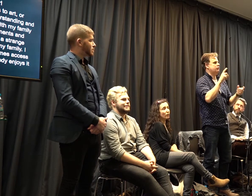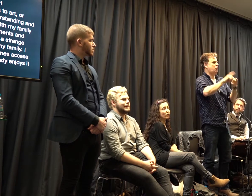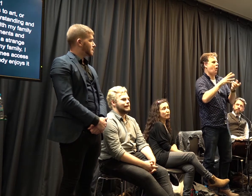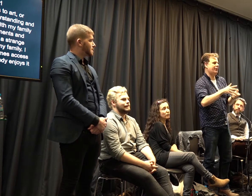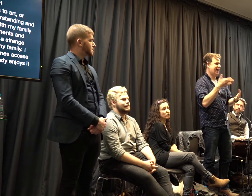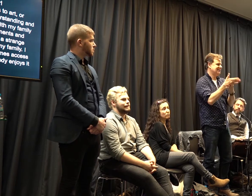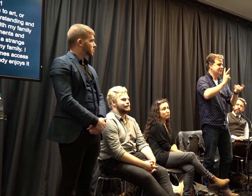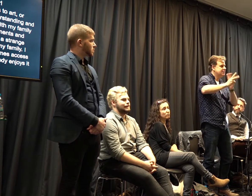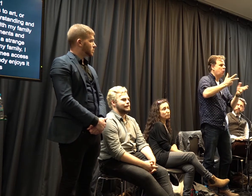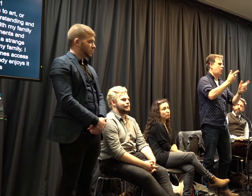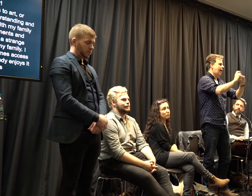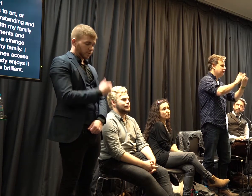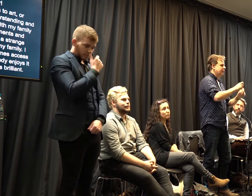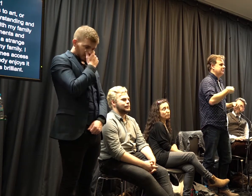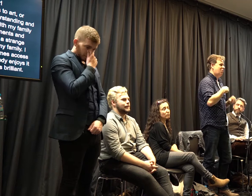brilliant.